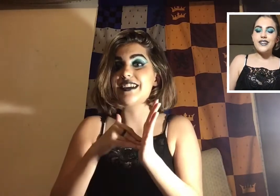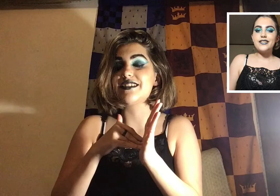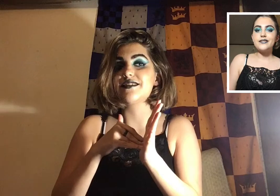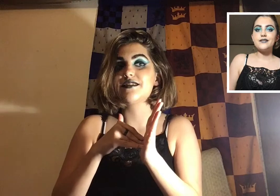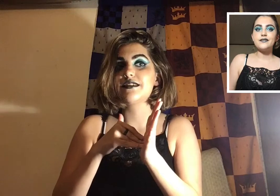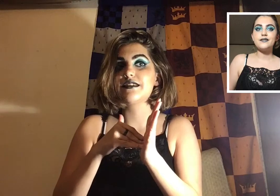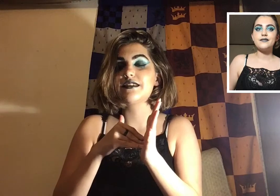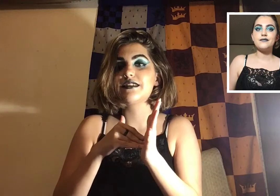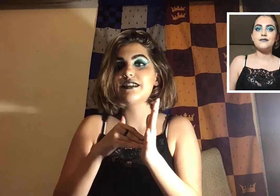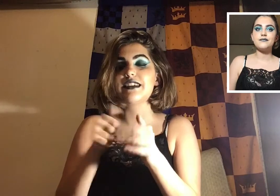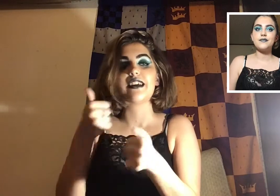again,